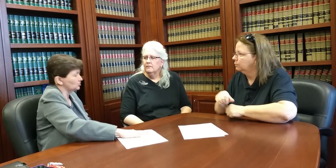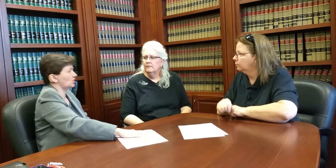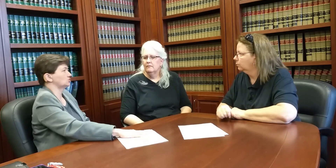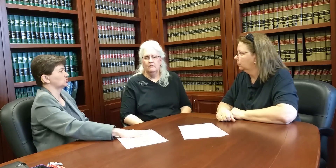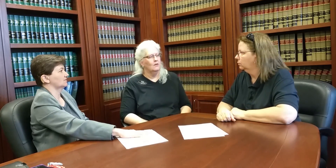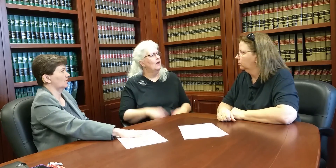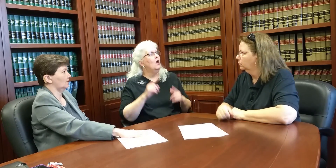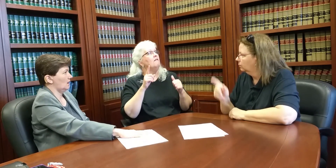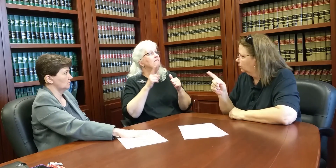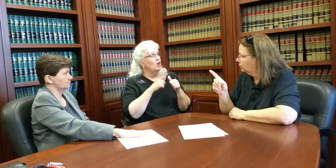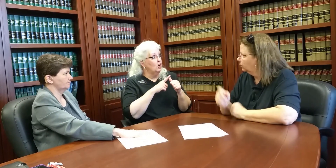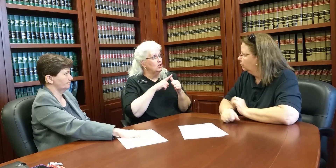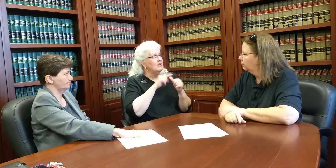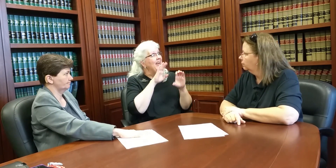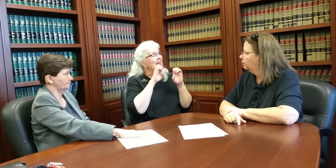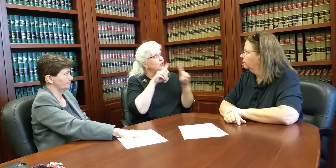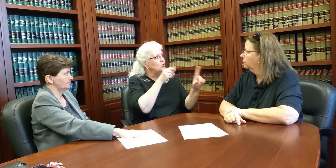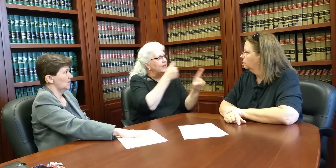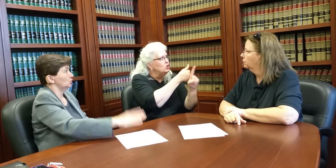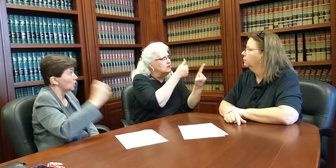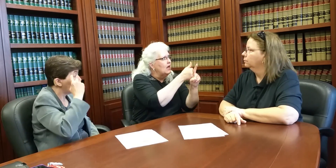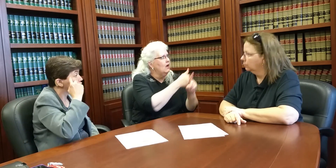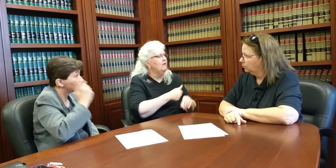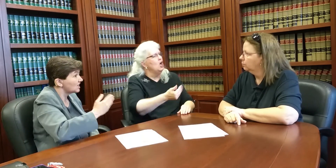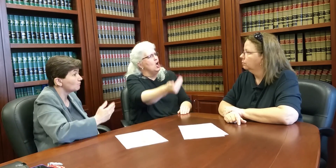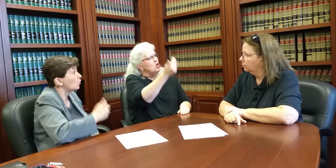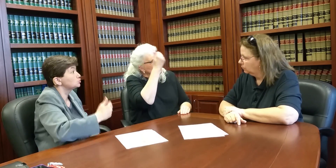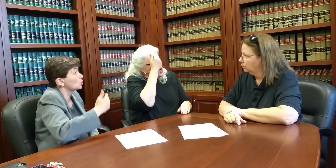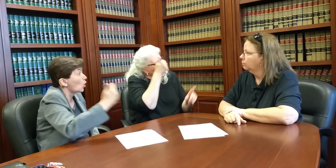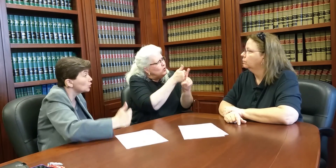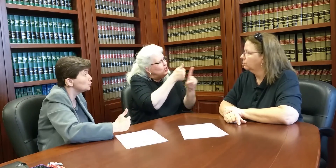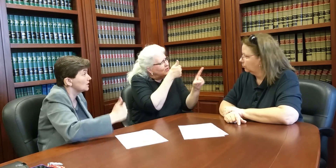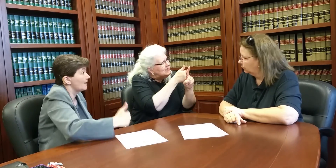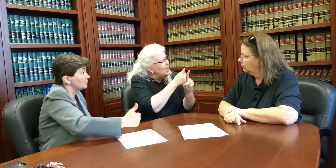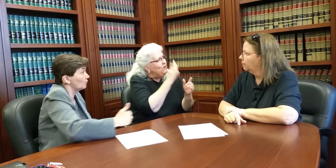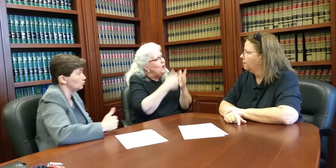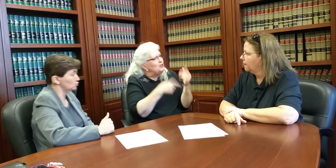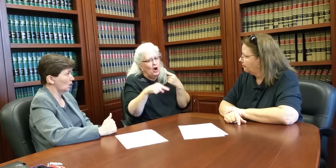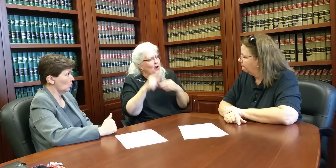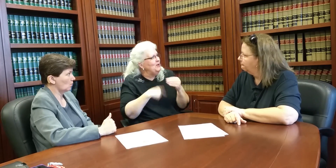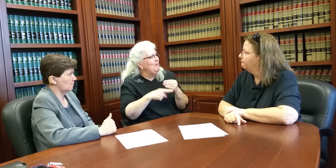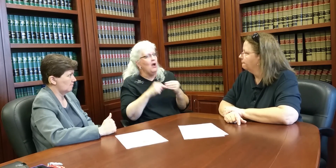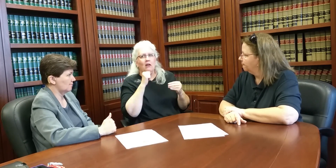educate yourself on the law. Know yourself what you're arguing about before you go.